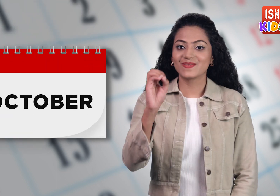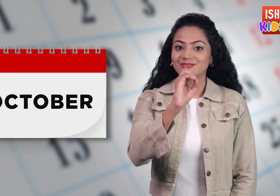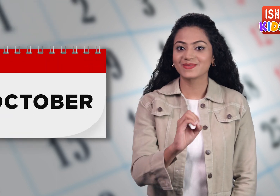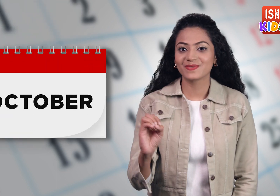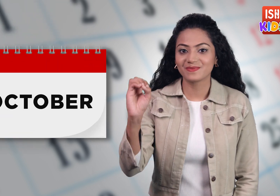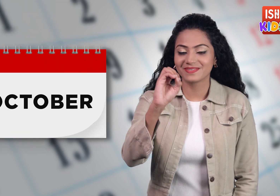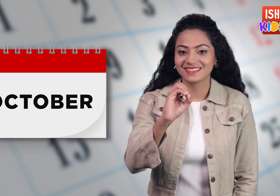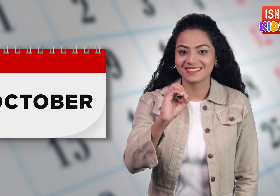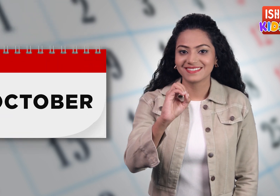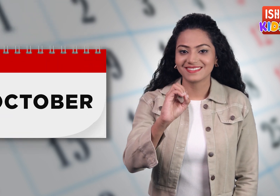October,